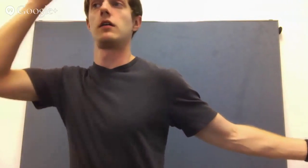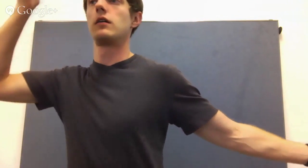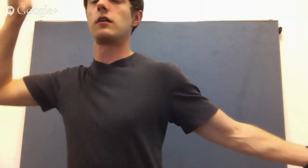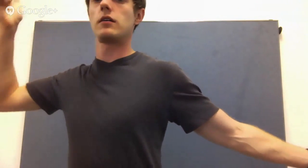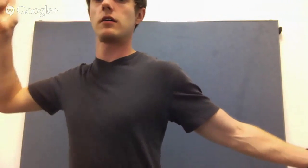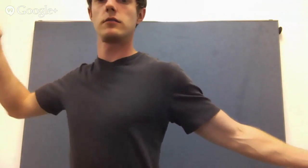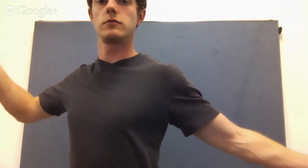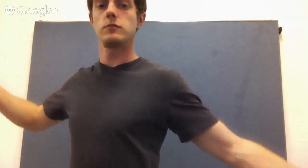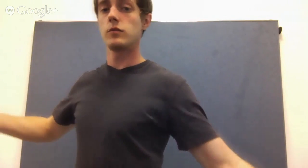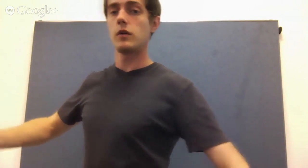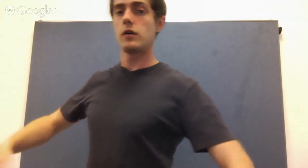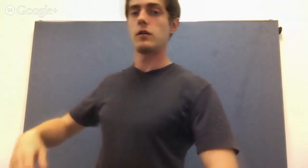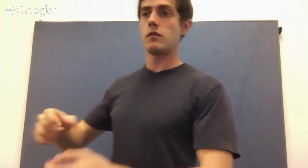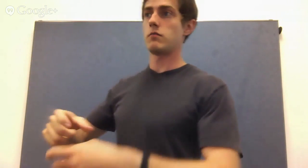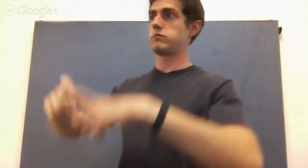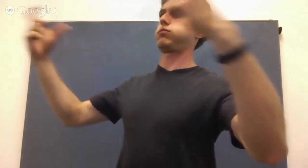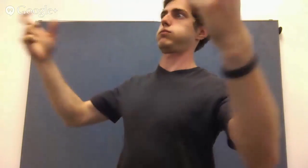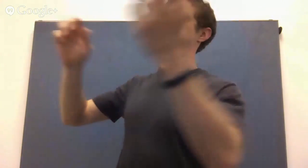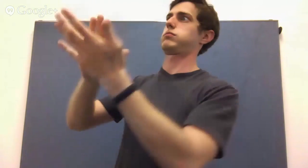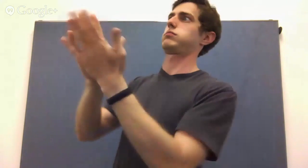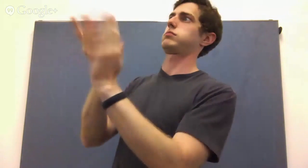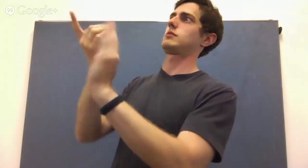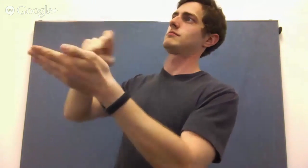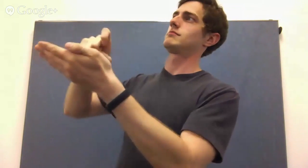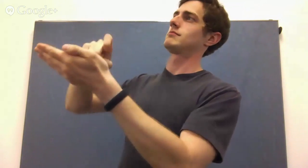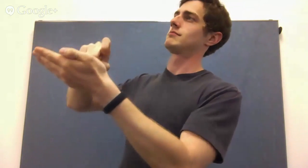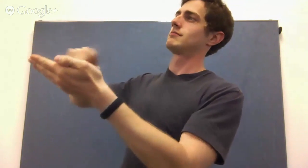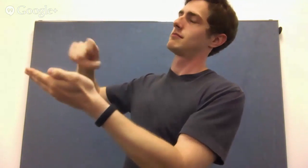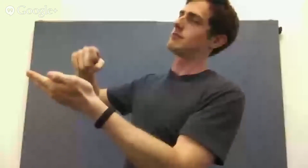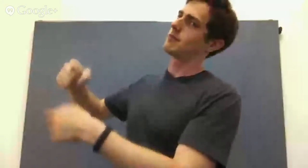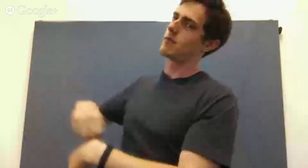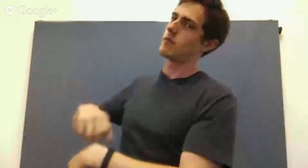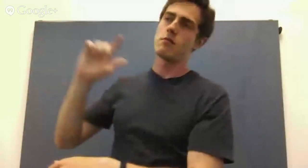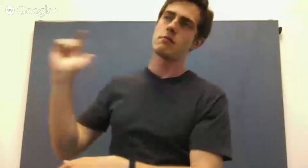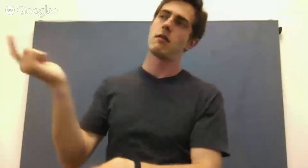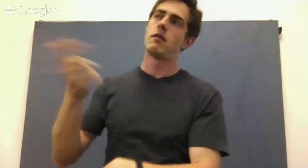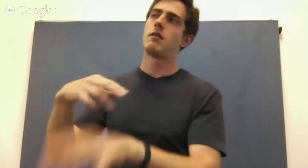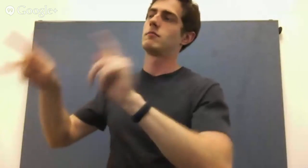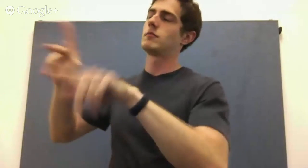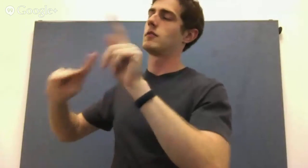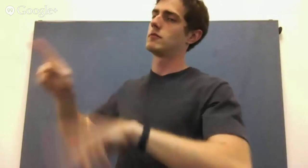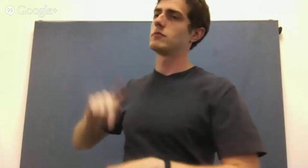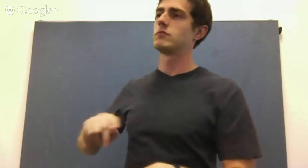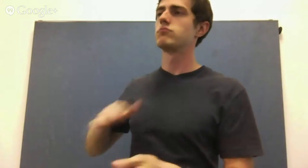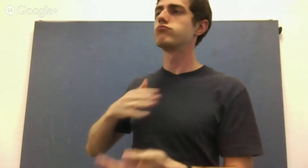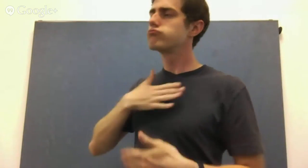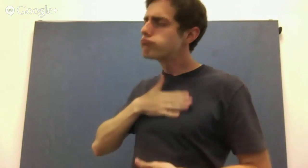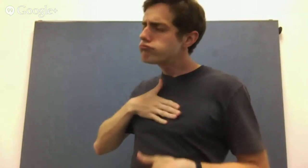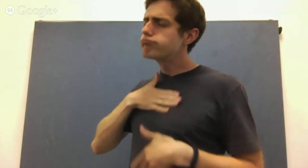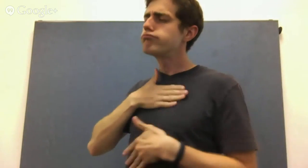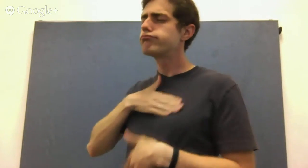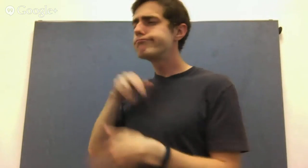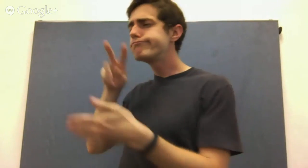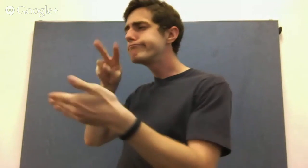in the cage. Wrote a novel, cause everybody likes to read a